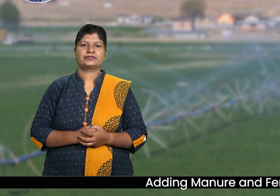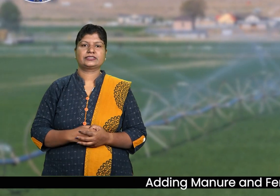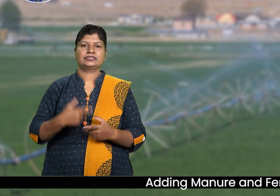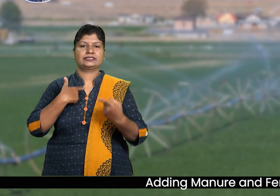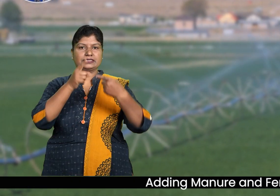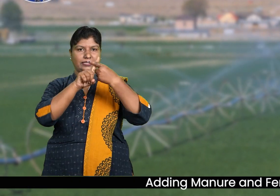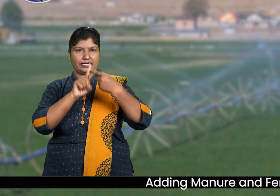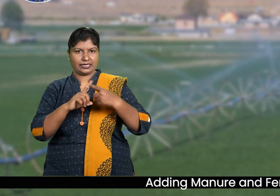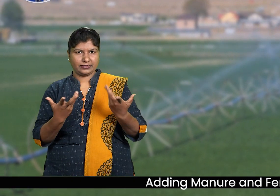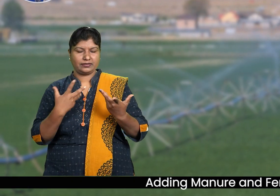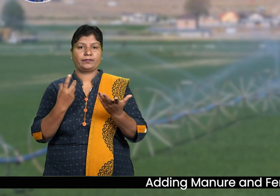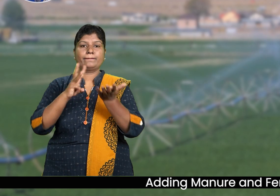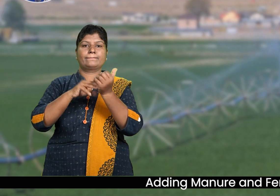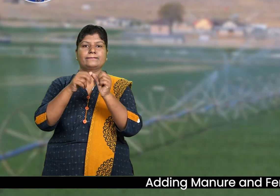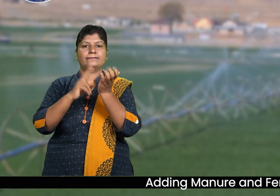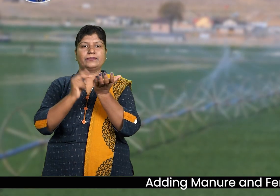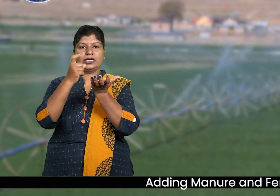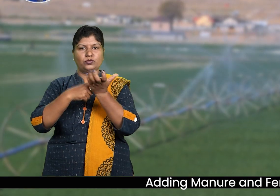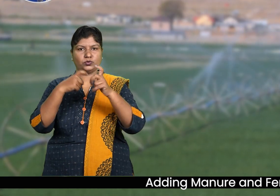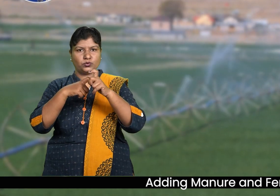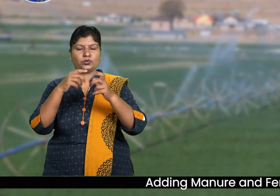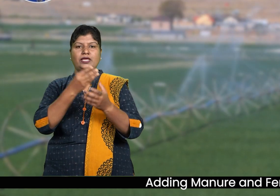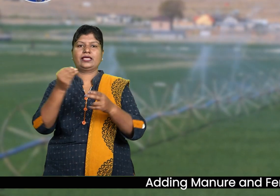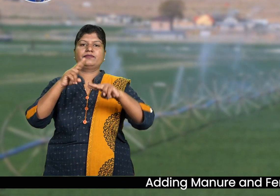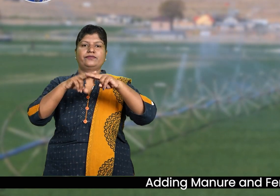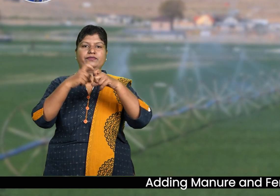Adding manure and fertilizers.